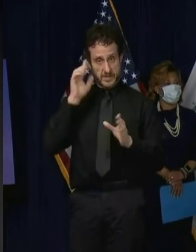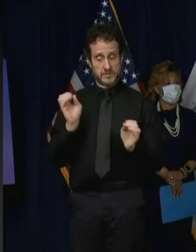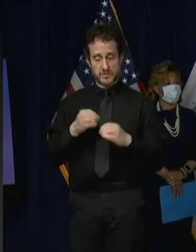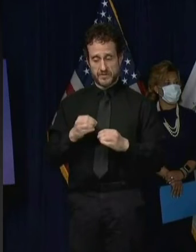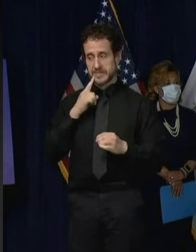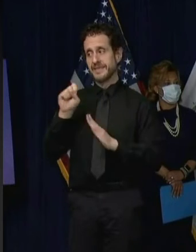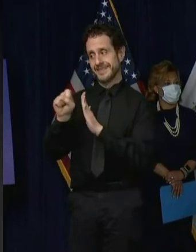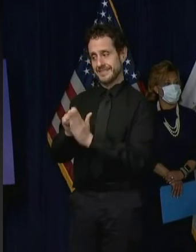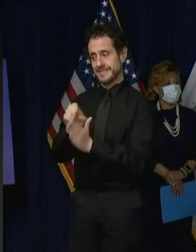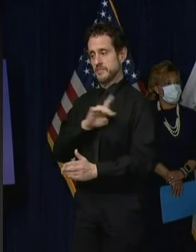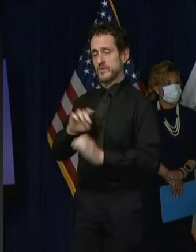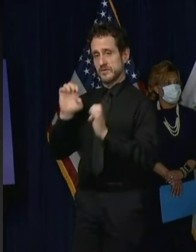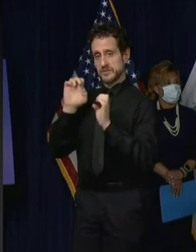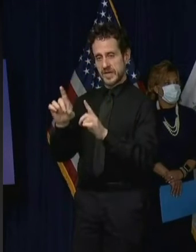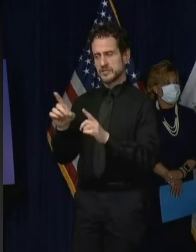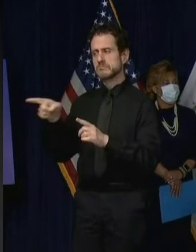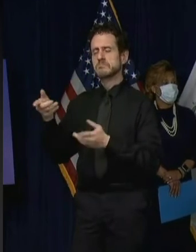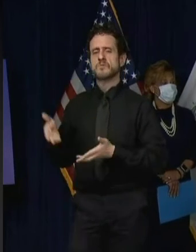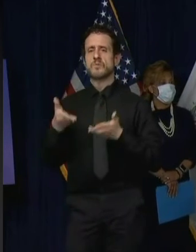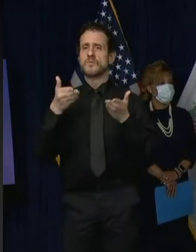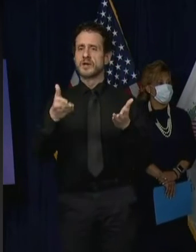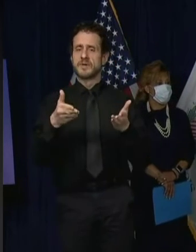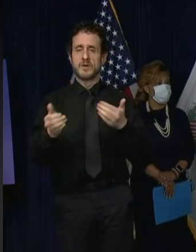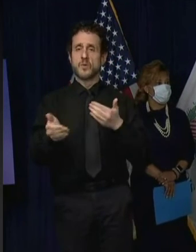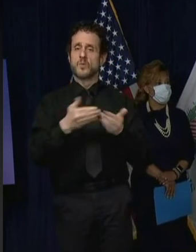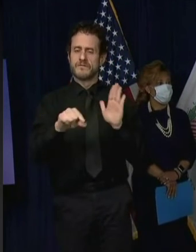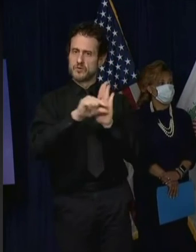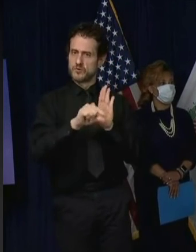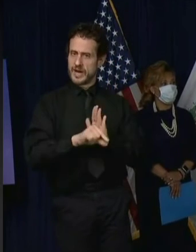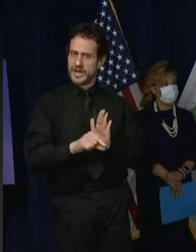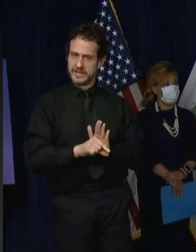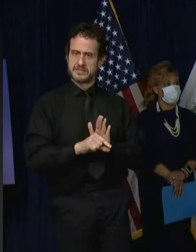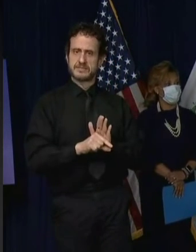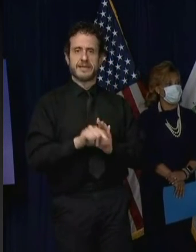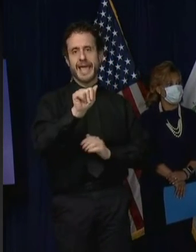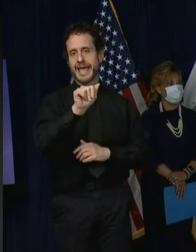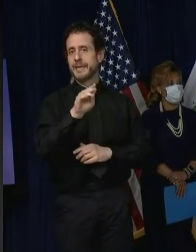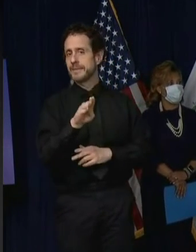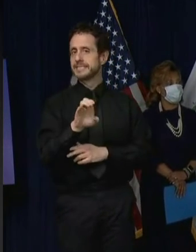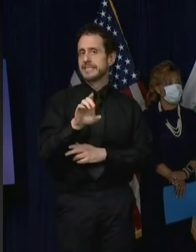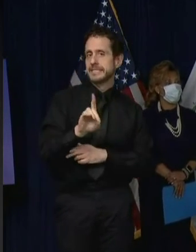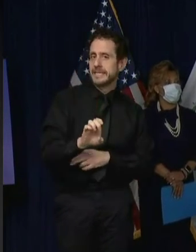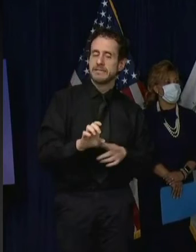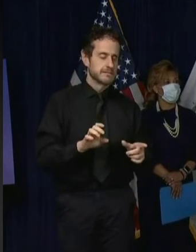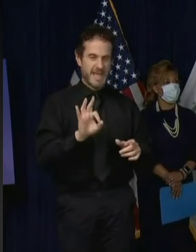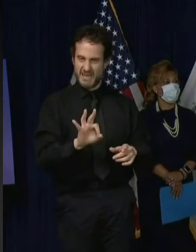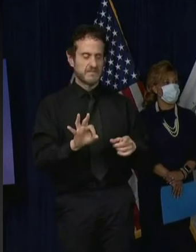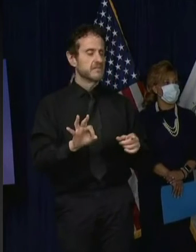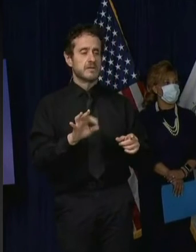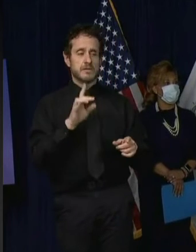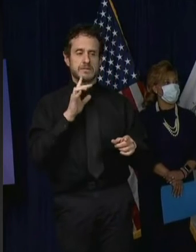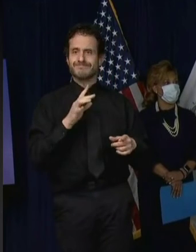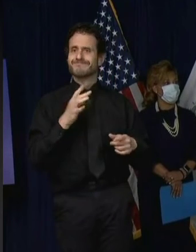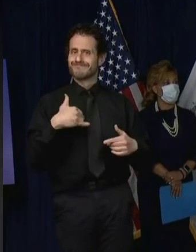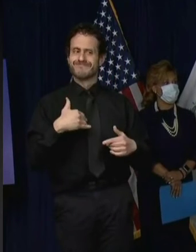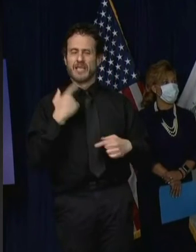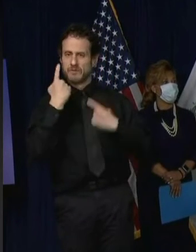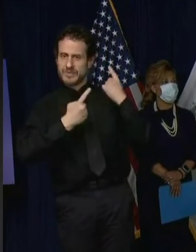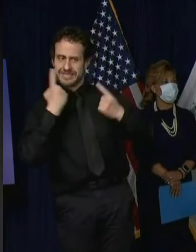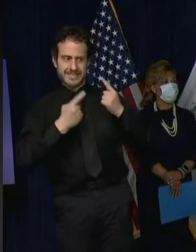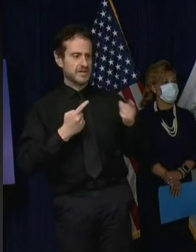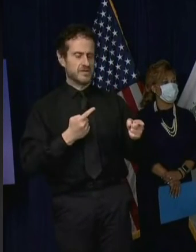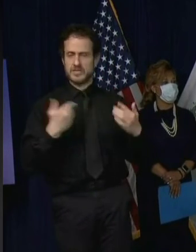is recommending that any grades given during this pandemic reflect the unprecedented circumstances in